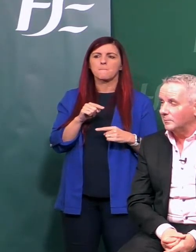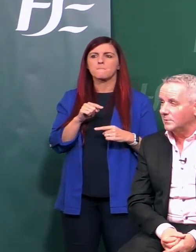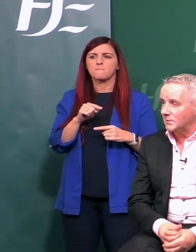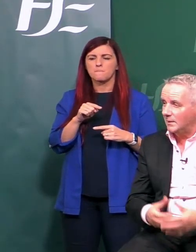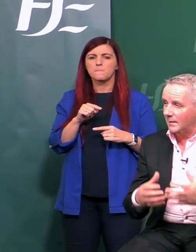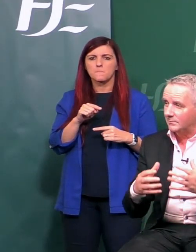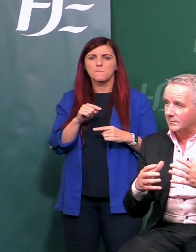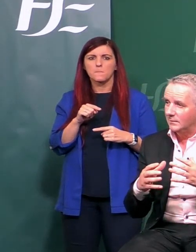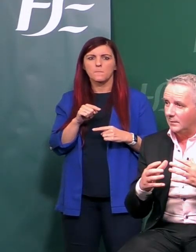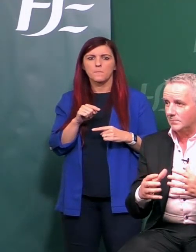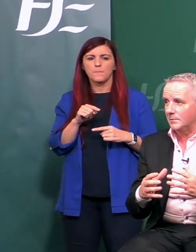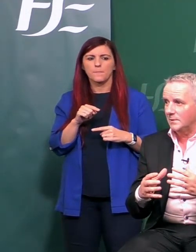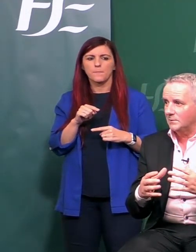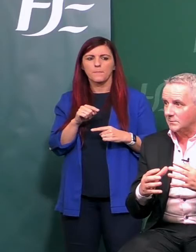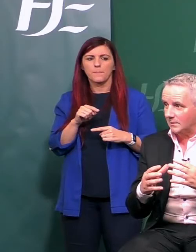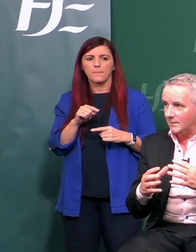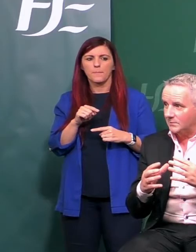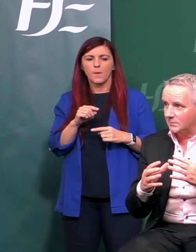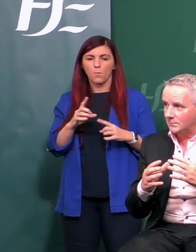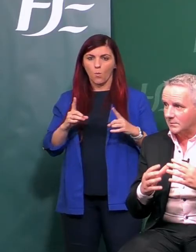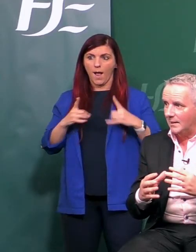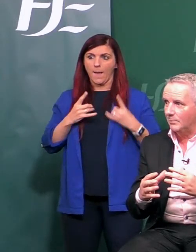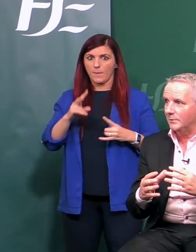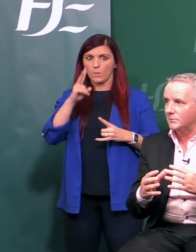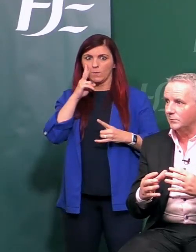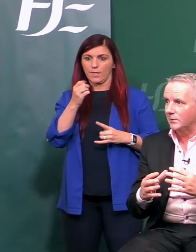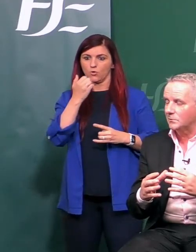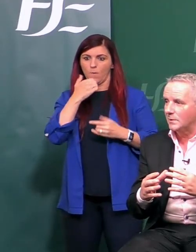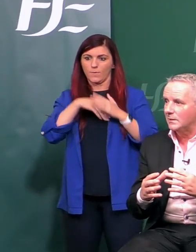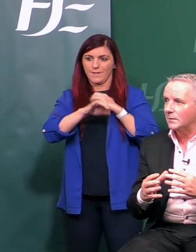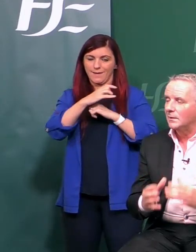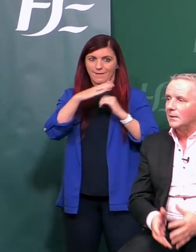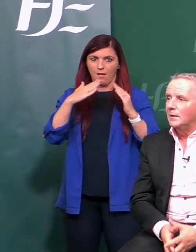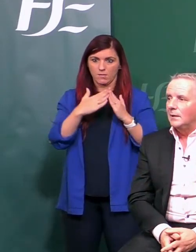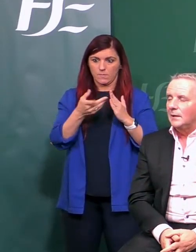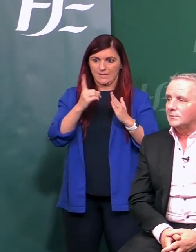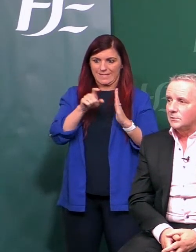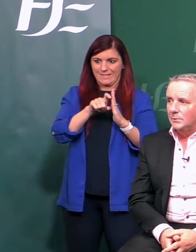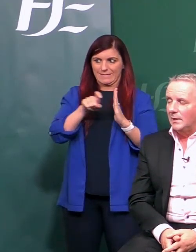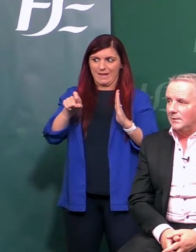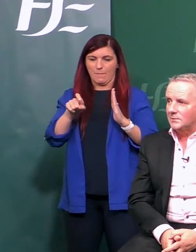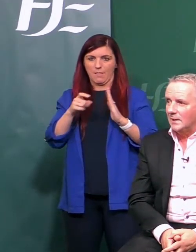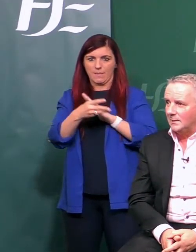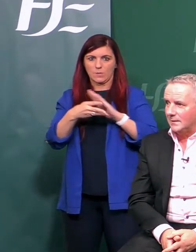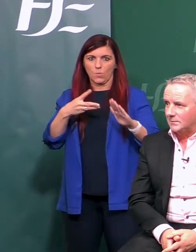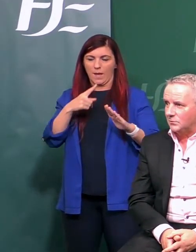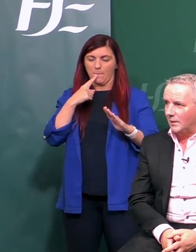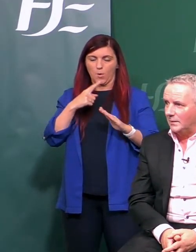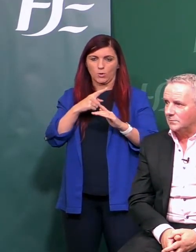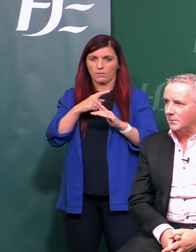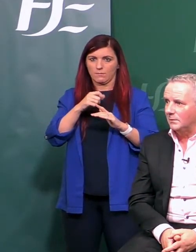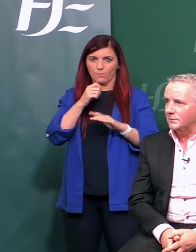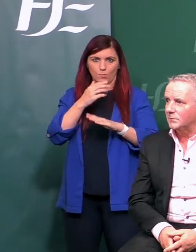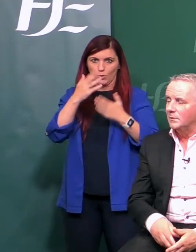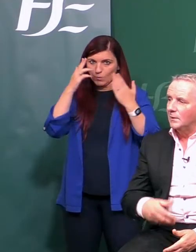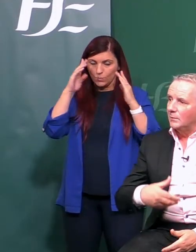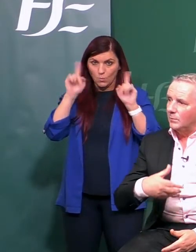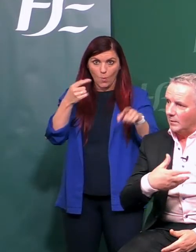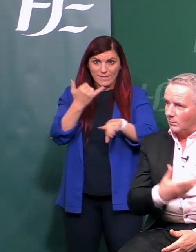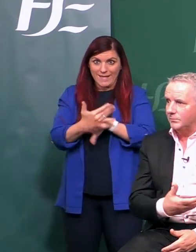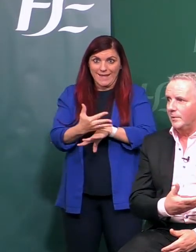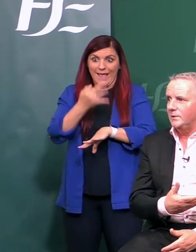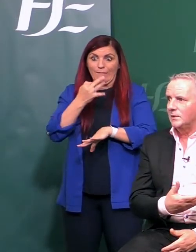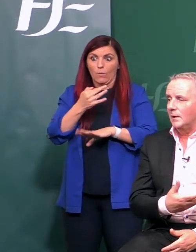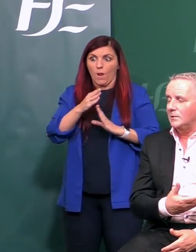it's a welcome to see that hospitalizations at least stabilised during this week. It's too early to say that that's a trend, because